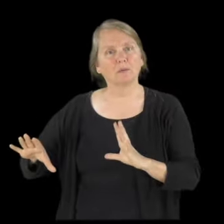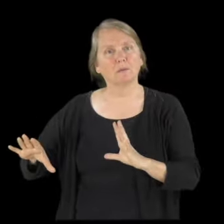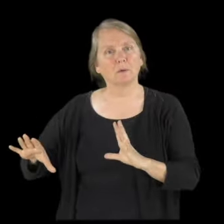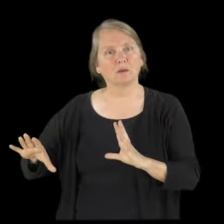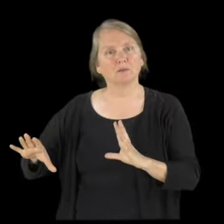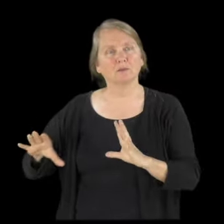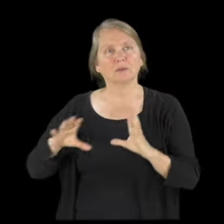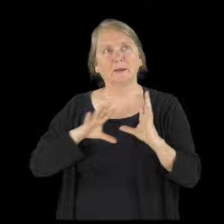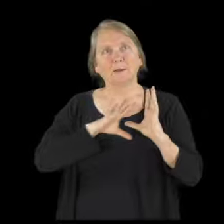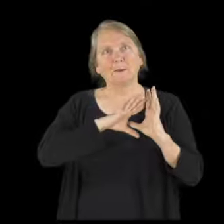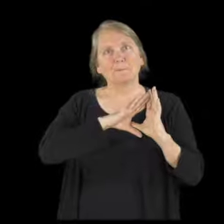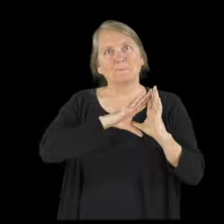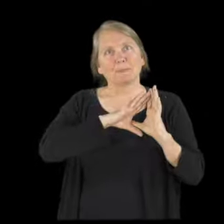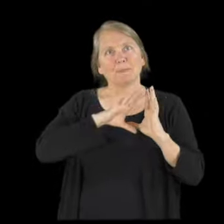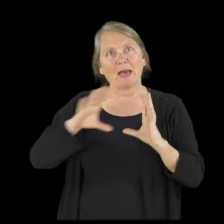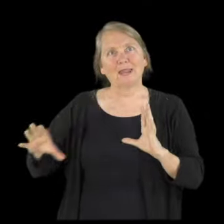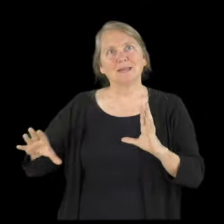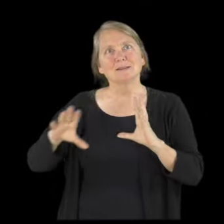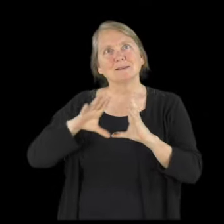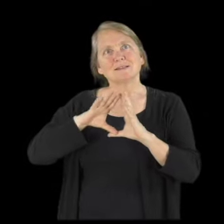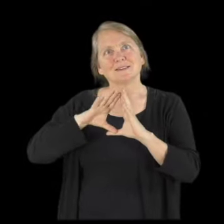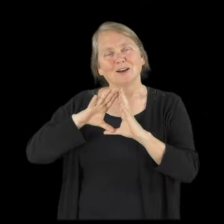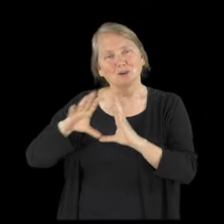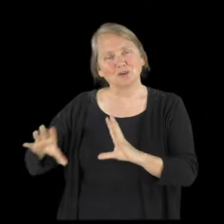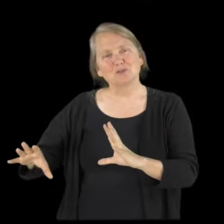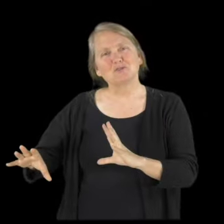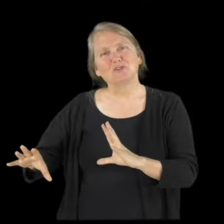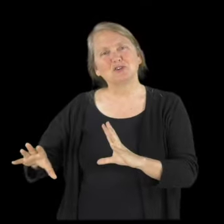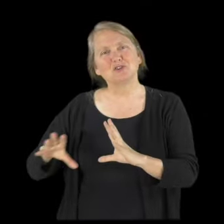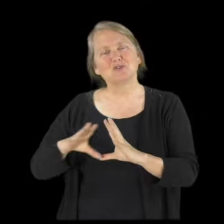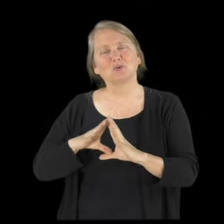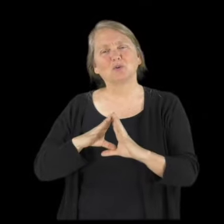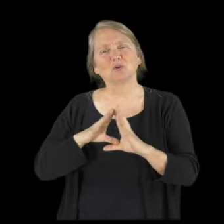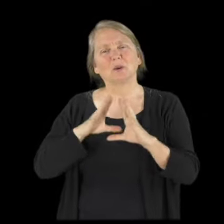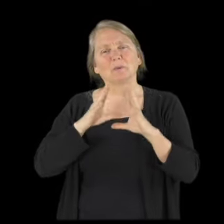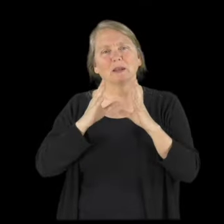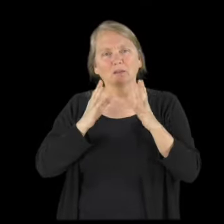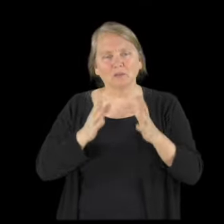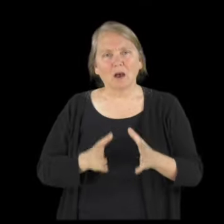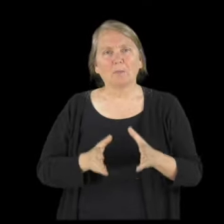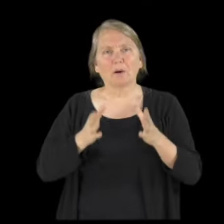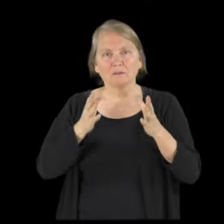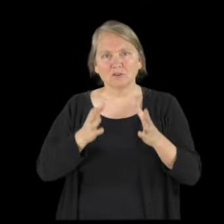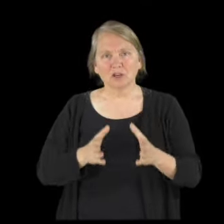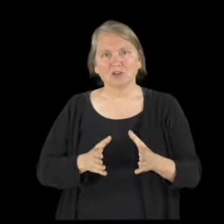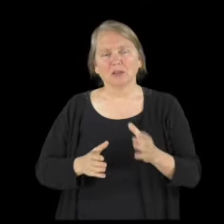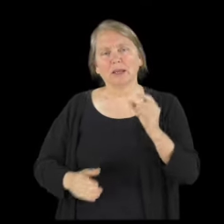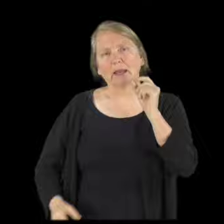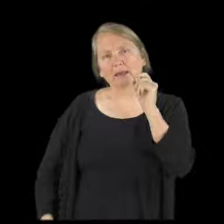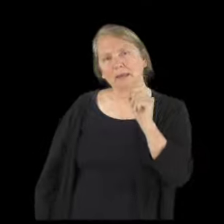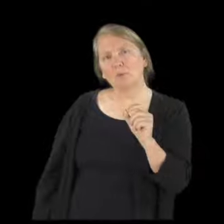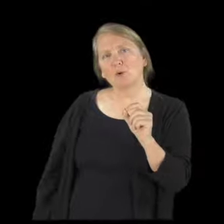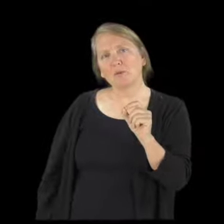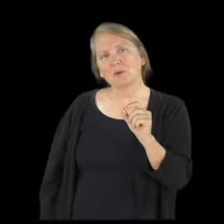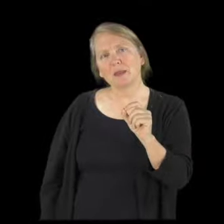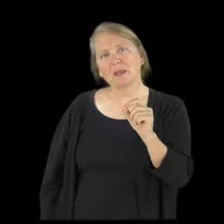their process. That is a useful teaching tool, but it is not part of the judging. And the key point I want to make here